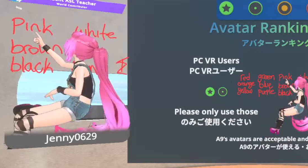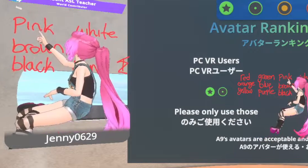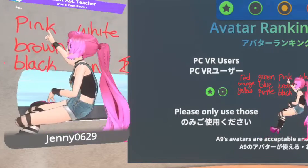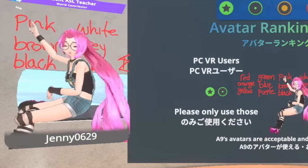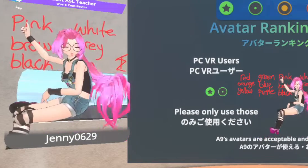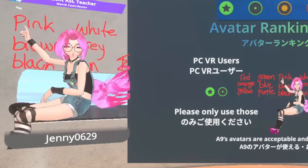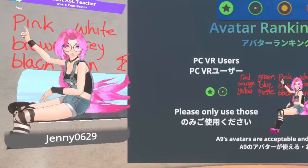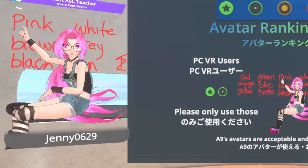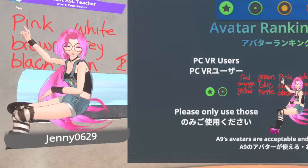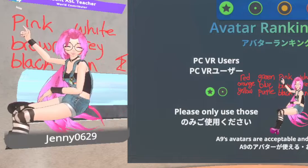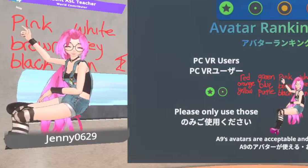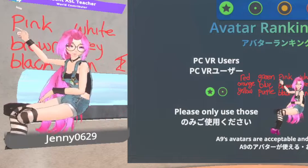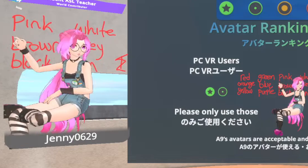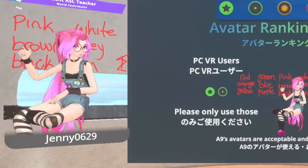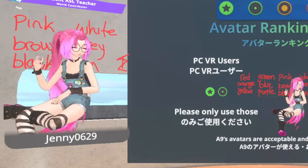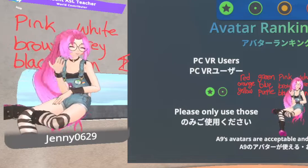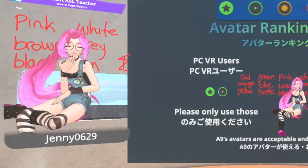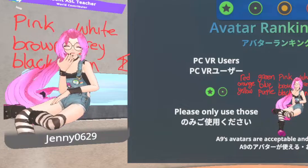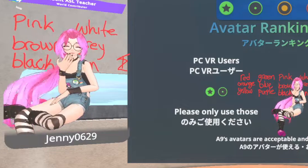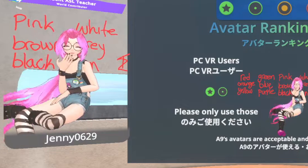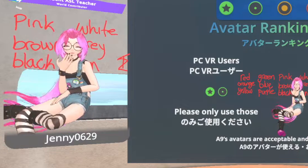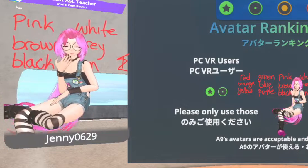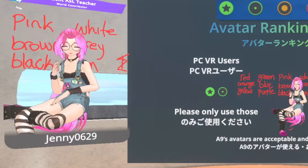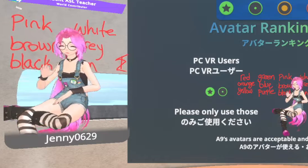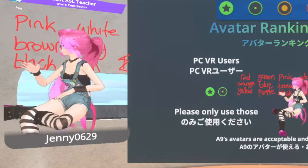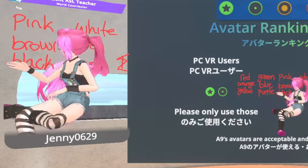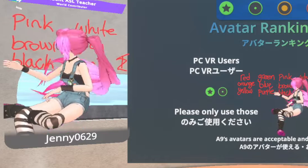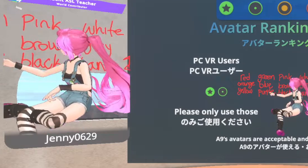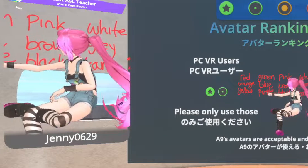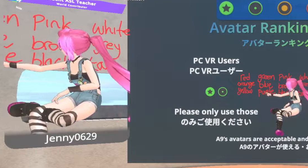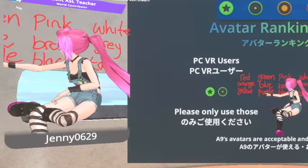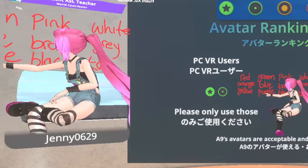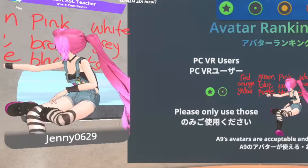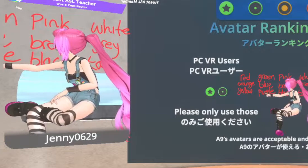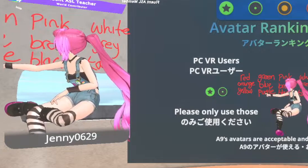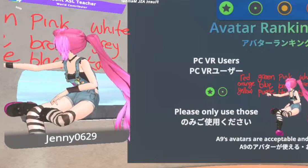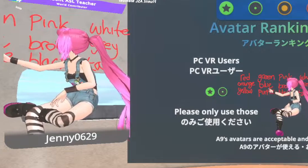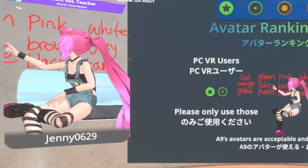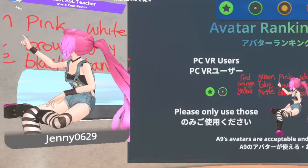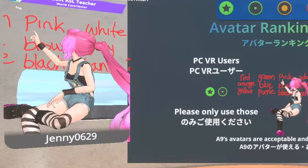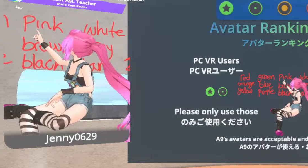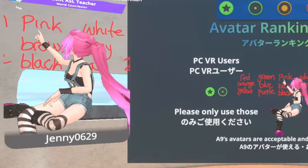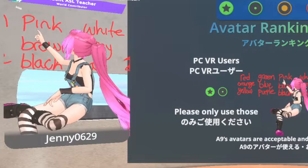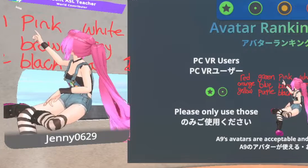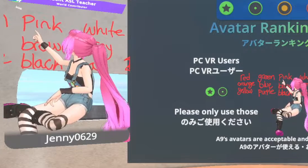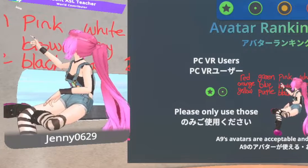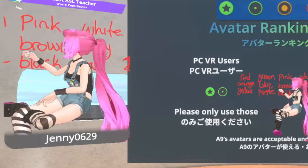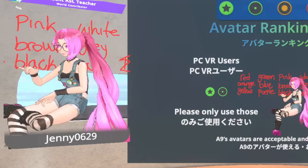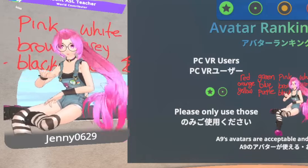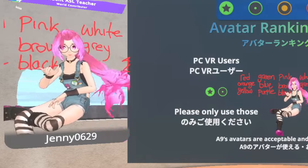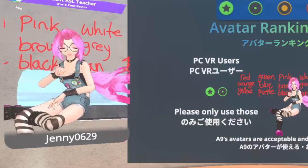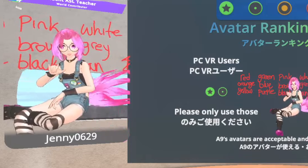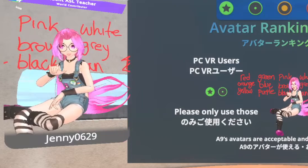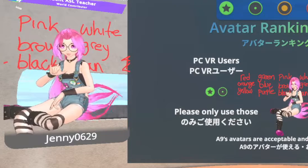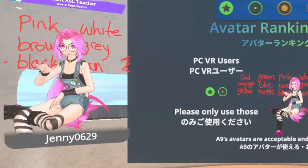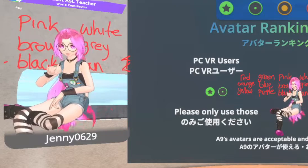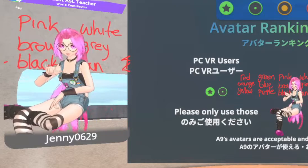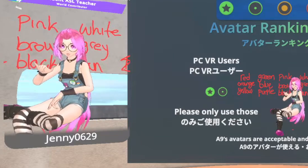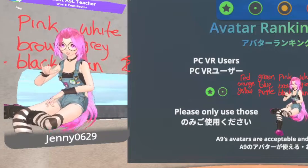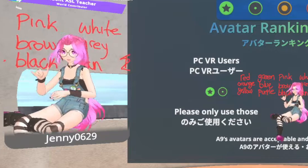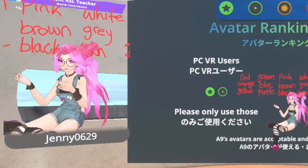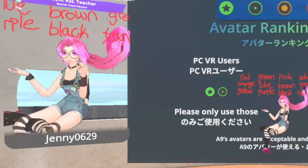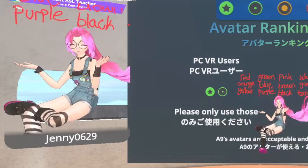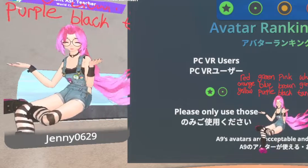it. Oh no. But purple and pink, they have the